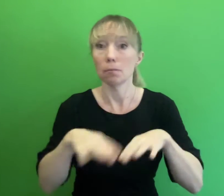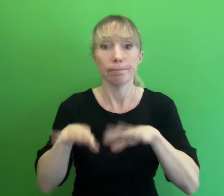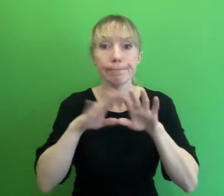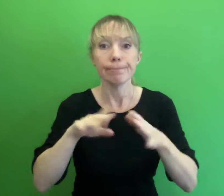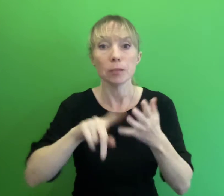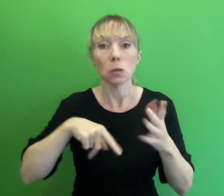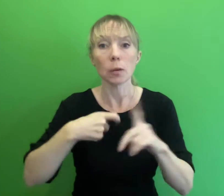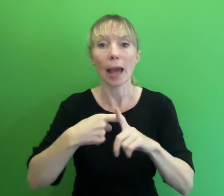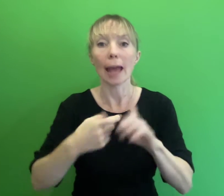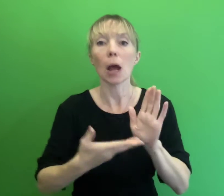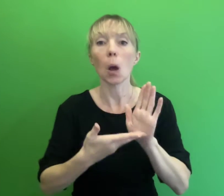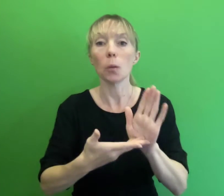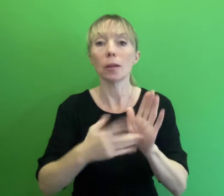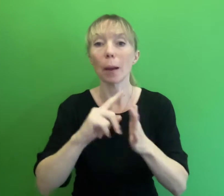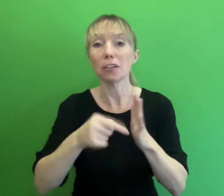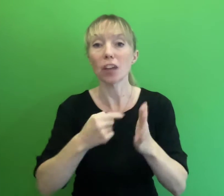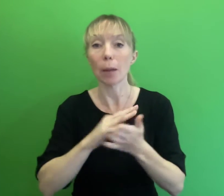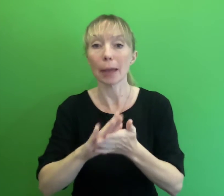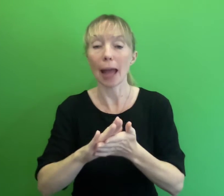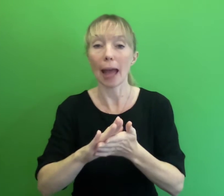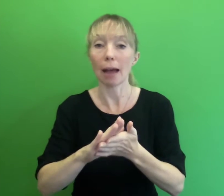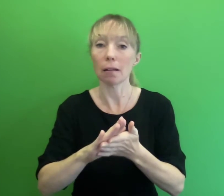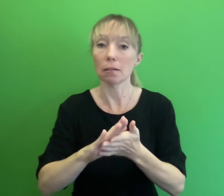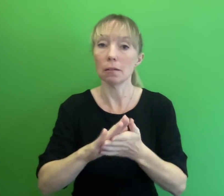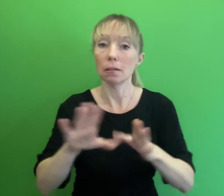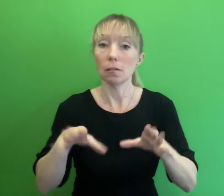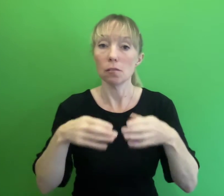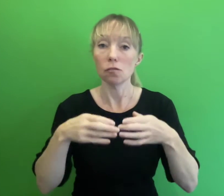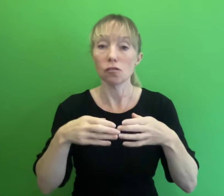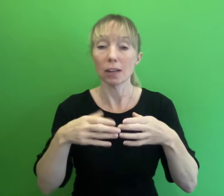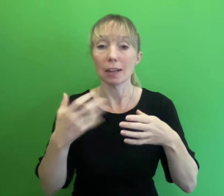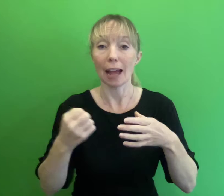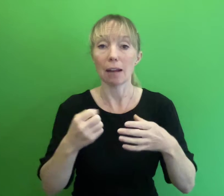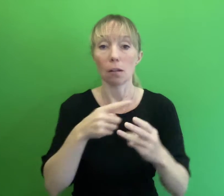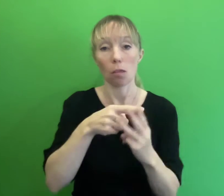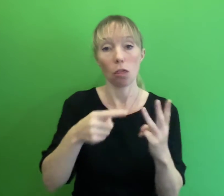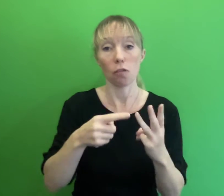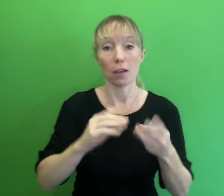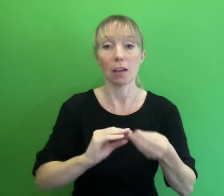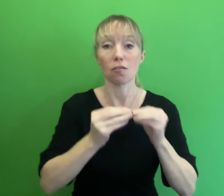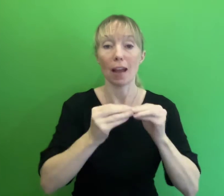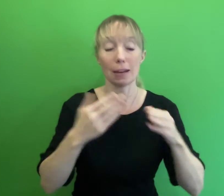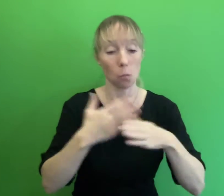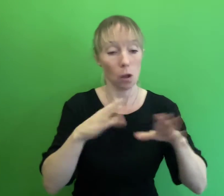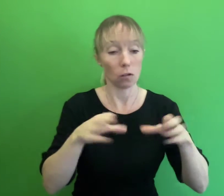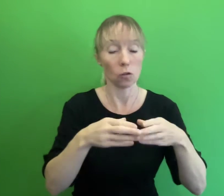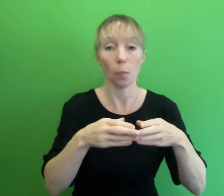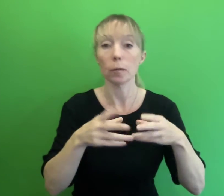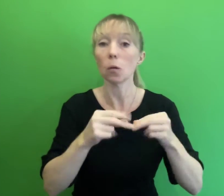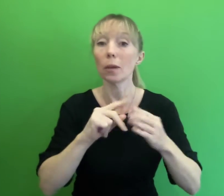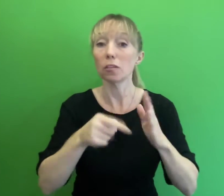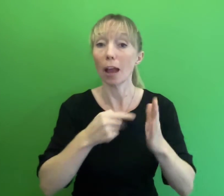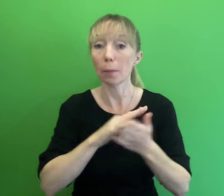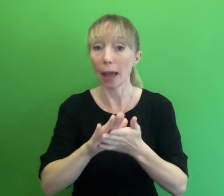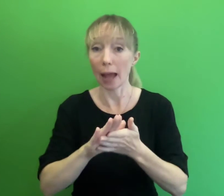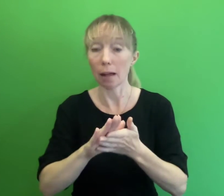Hosted by Jamie Hale, the retreat comprised of 3 creative workshops with Jamie Hale, 3 guest